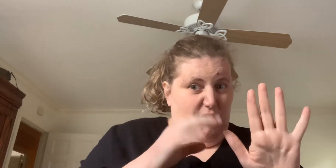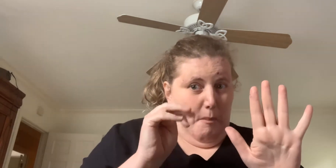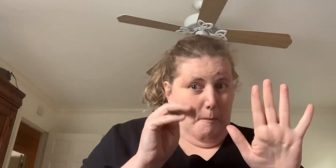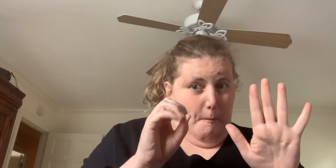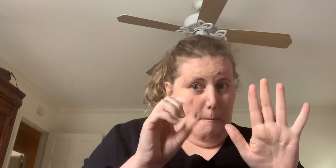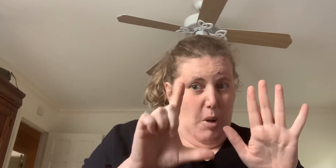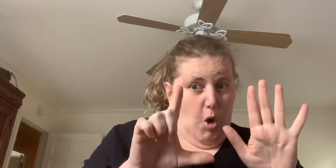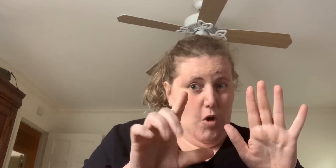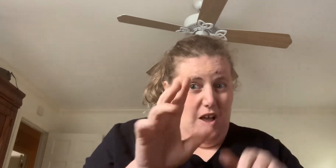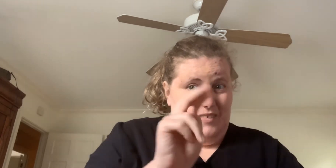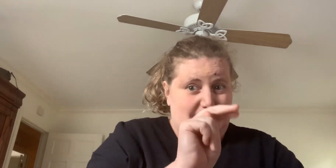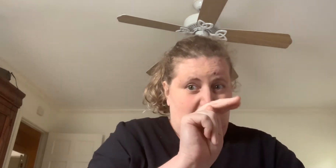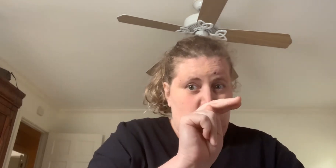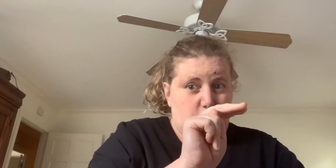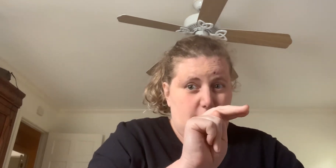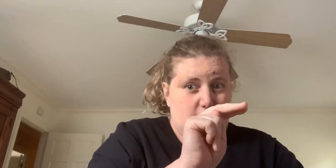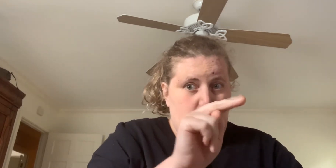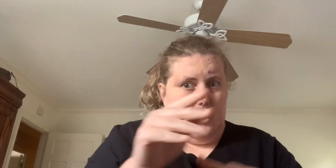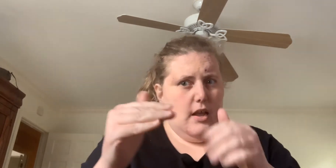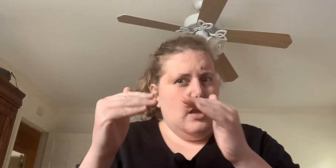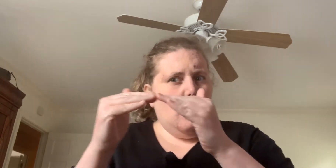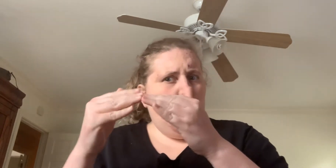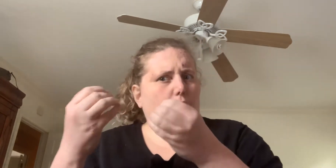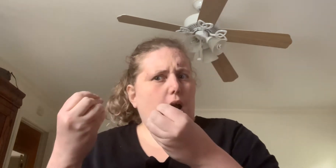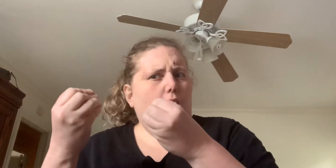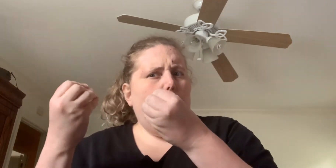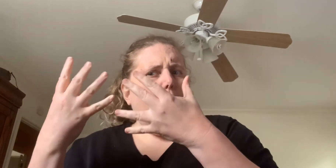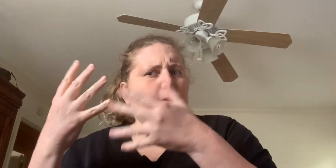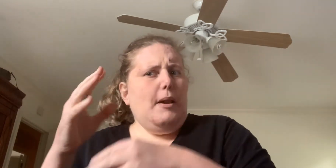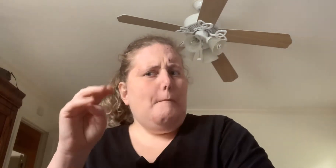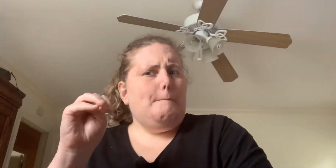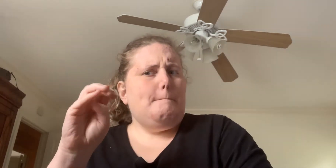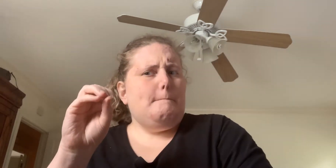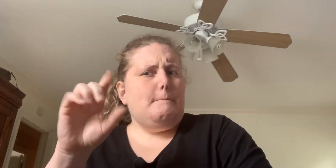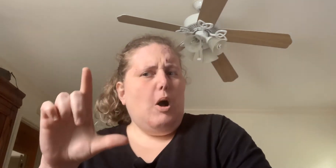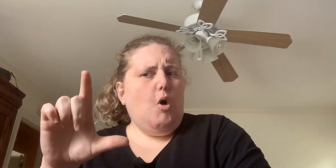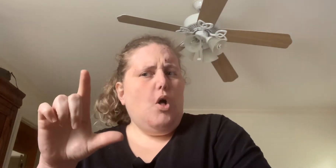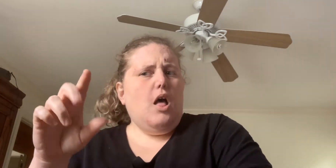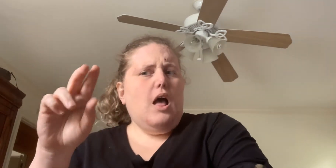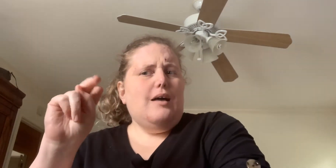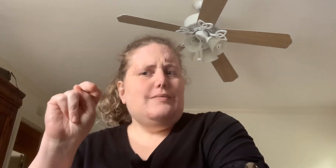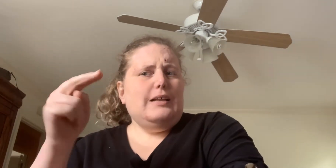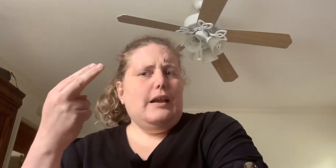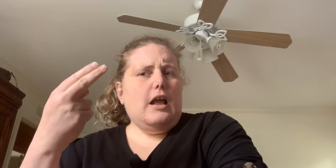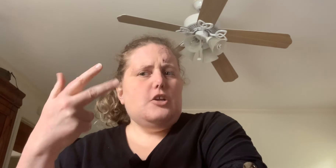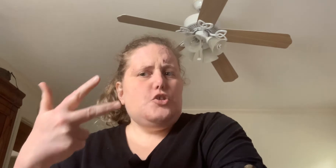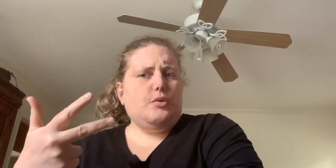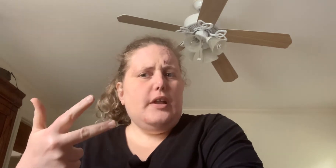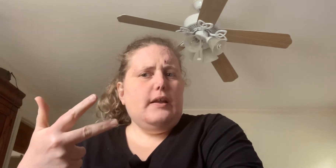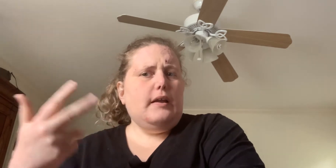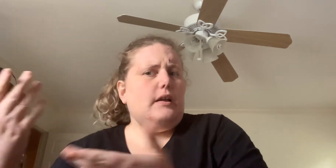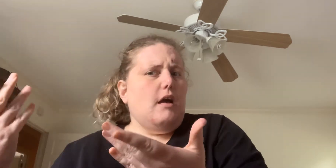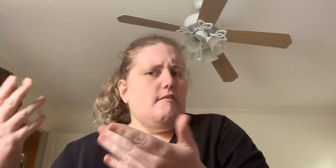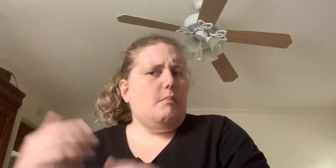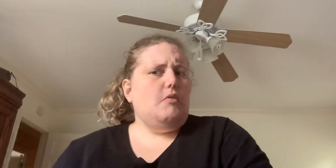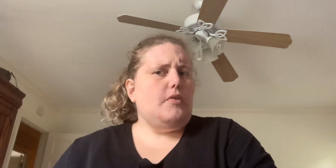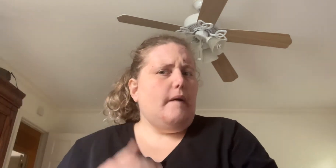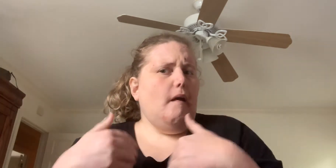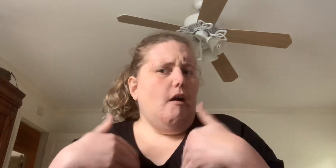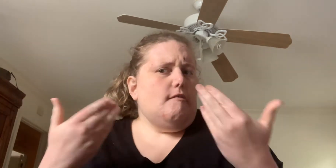Let's look at an example using that. We have our ratios. So suppose the question says, and I'm just going to type